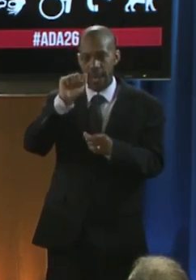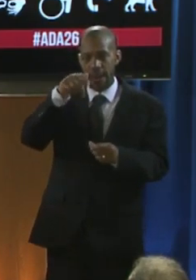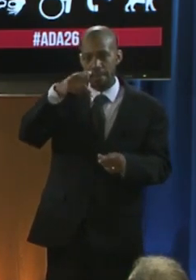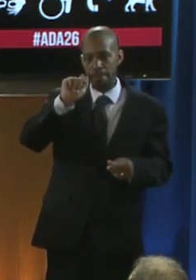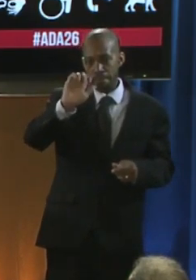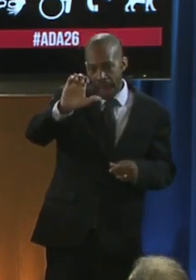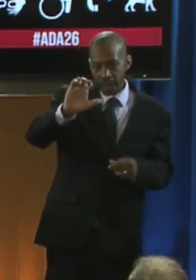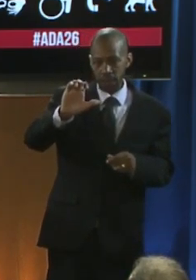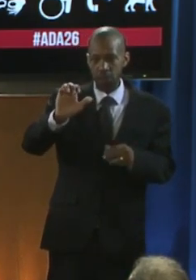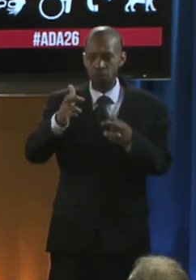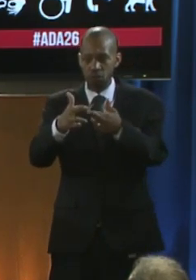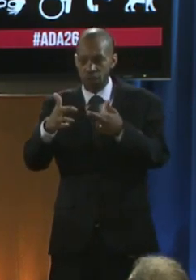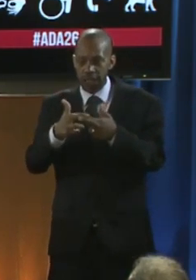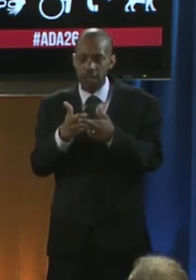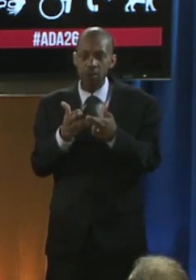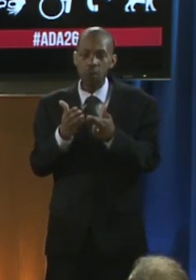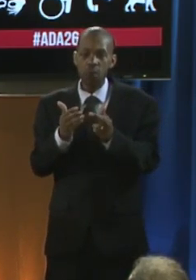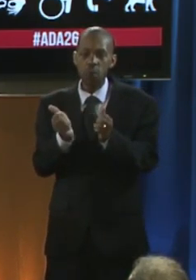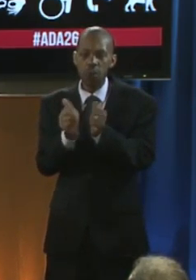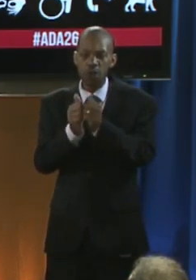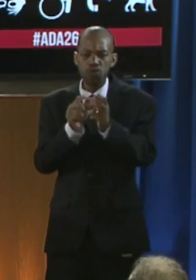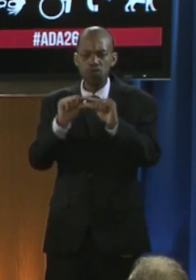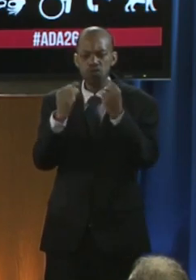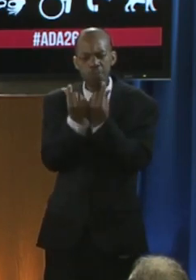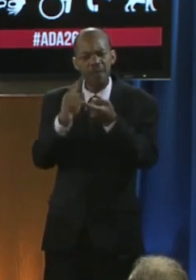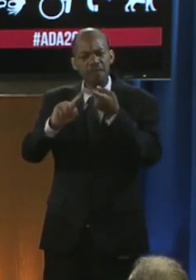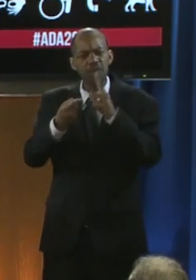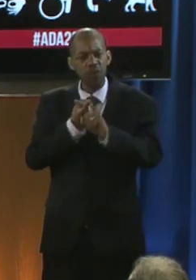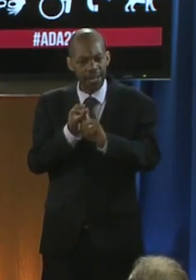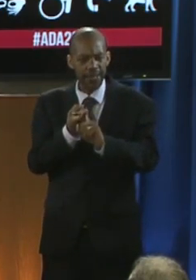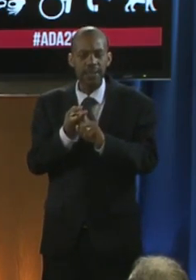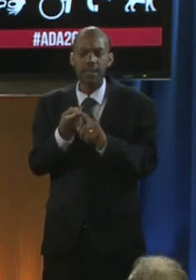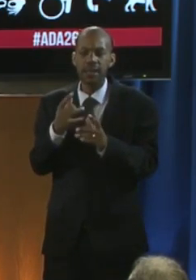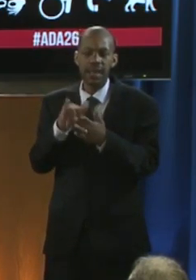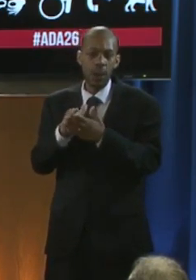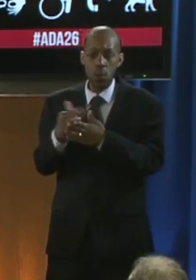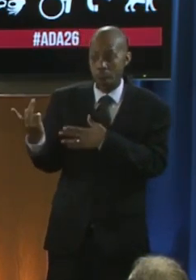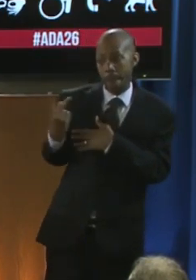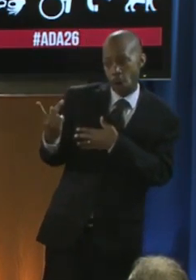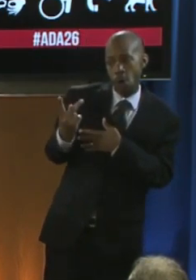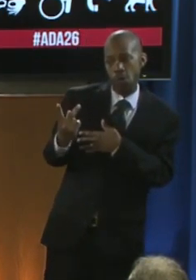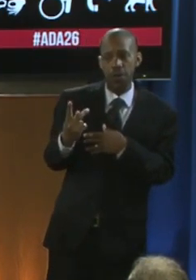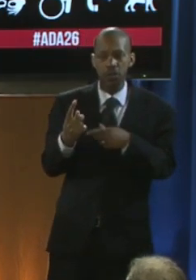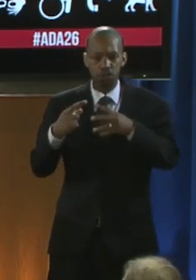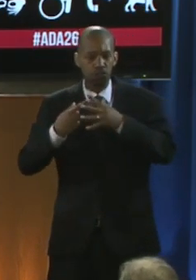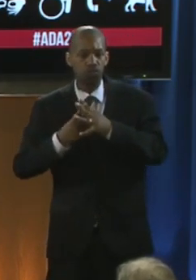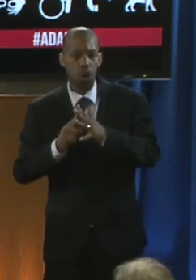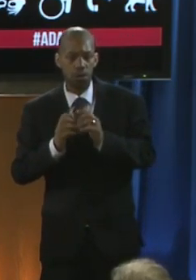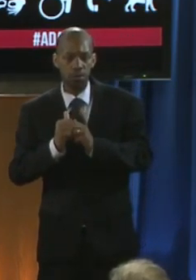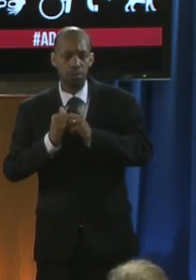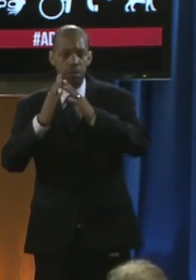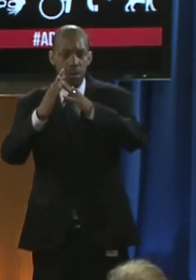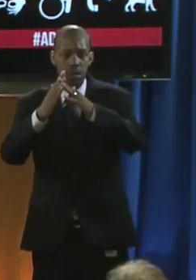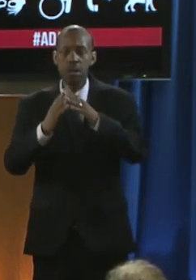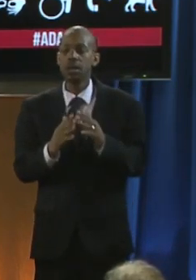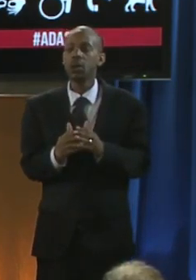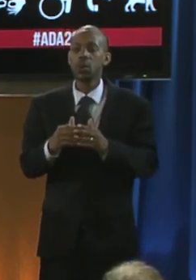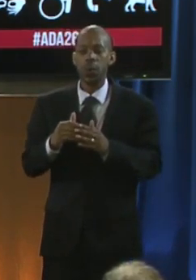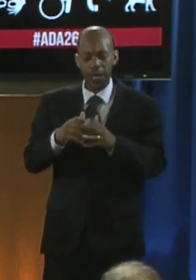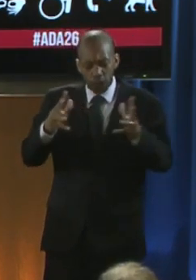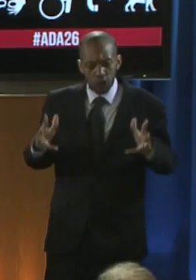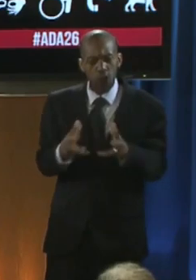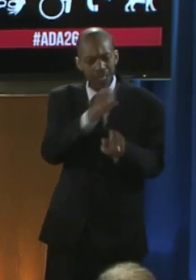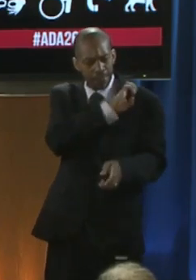through the Group of Friends mechanism, which we both were founders of. We continue to encourage our embassies and